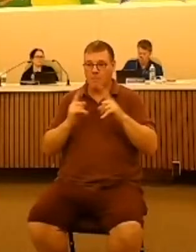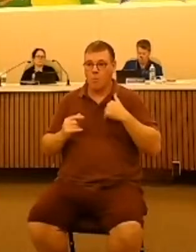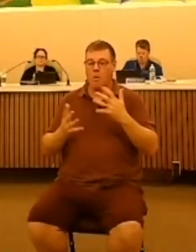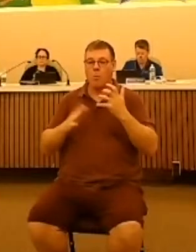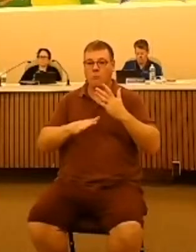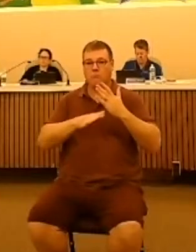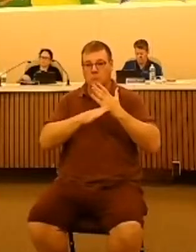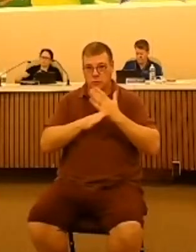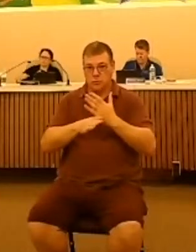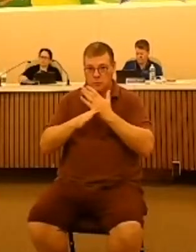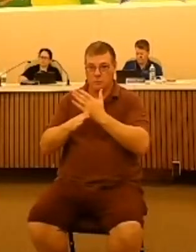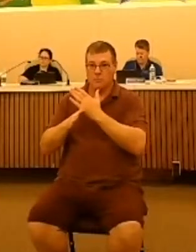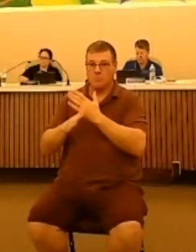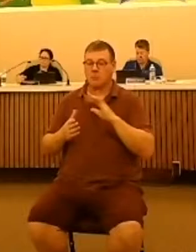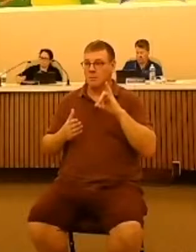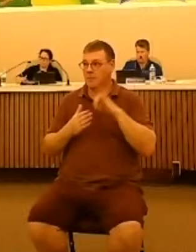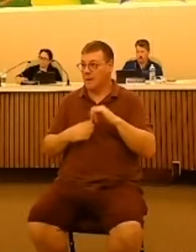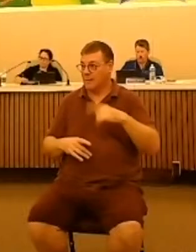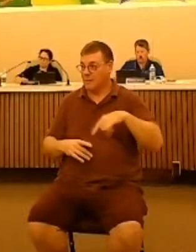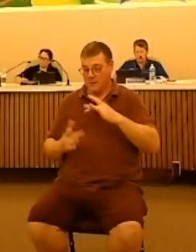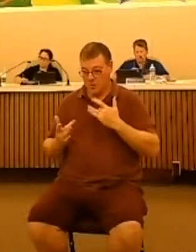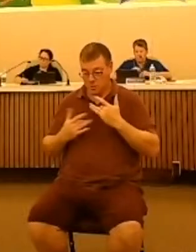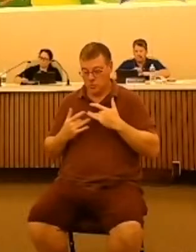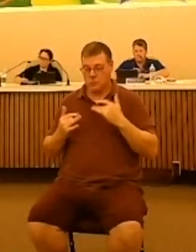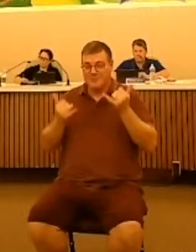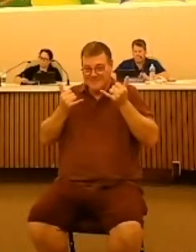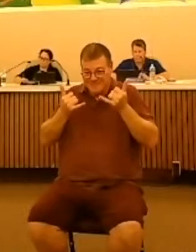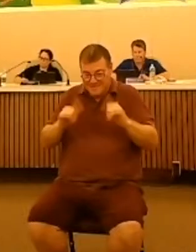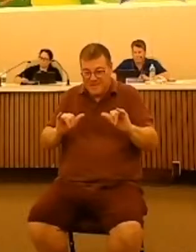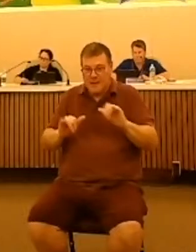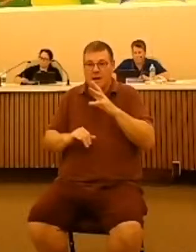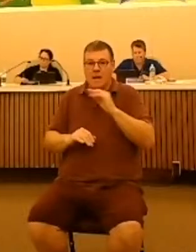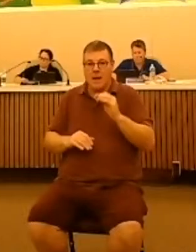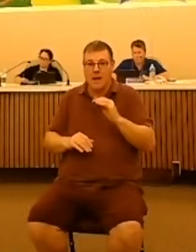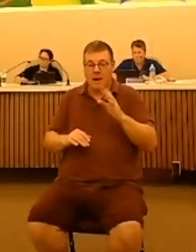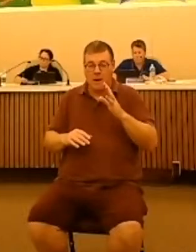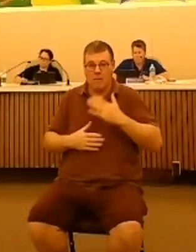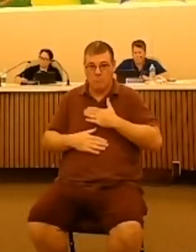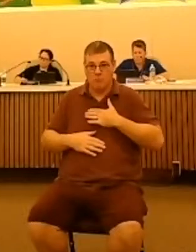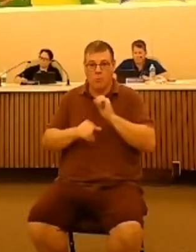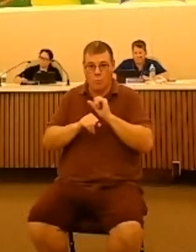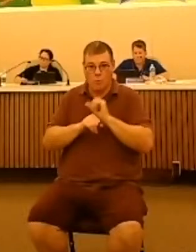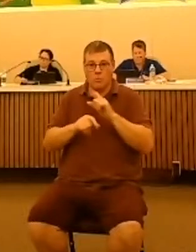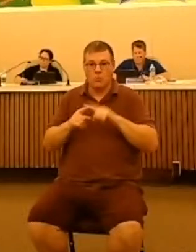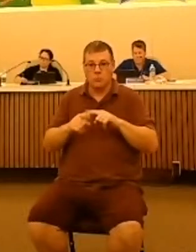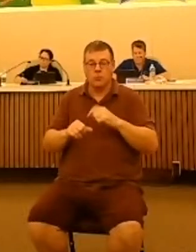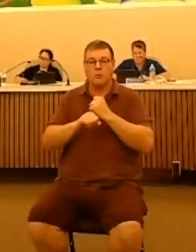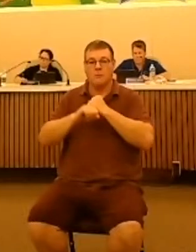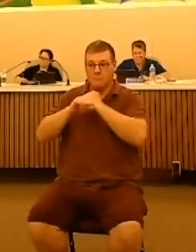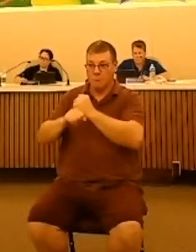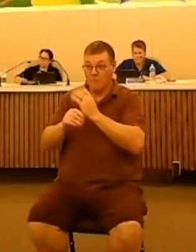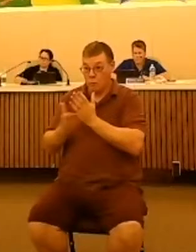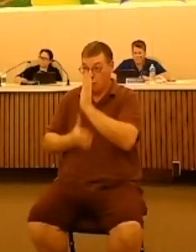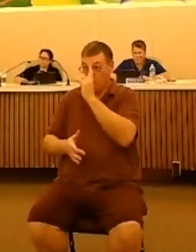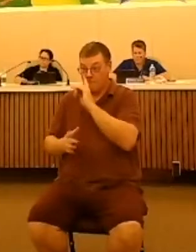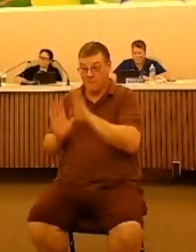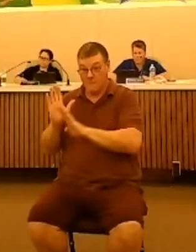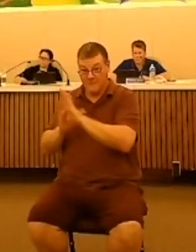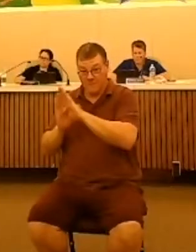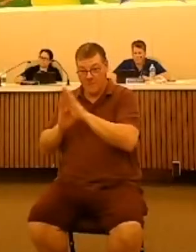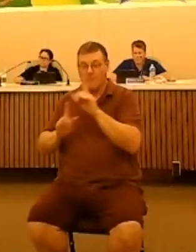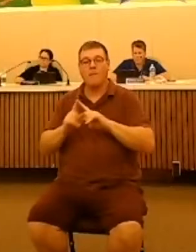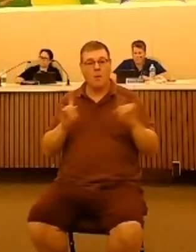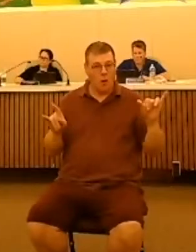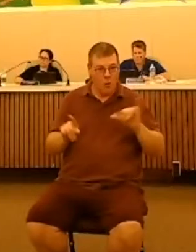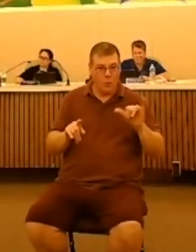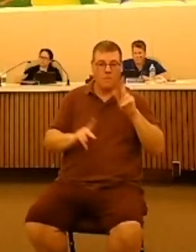share that these concerns still exist, and we appreciate the work being done to help protect the rights of the developer, but also to protect the residents